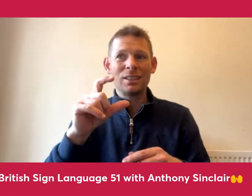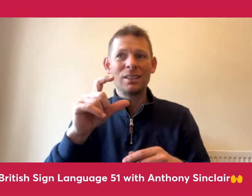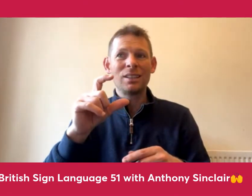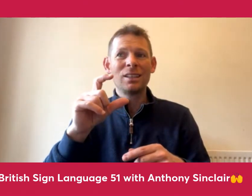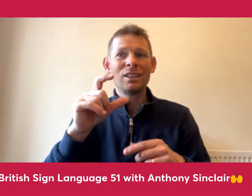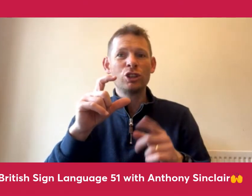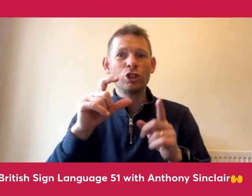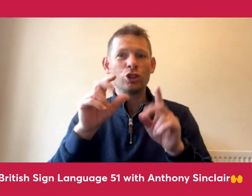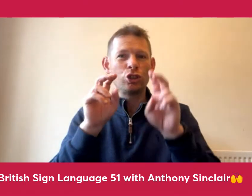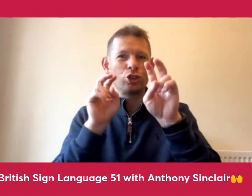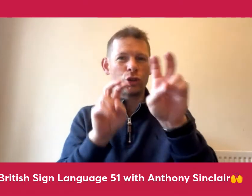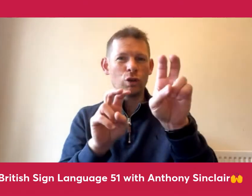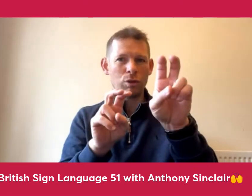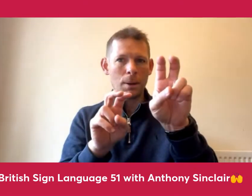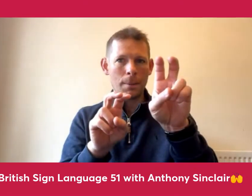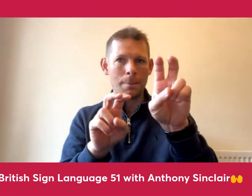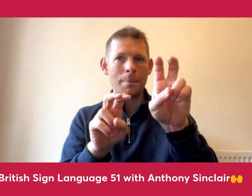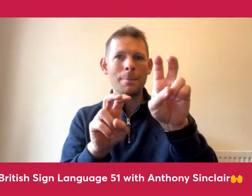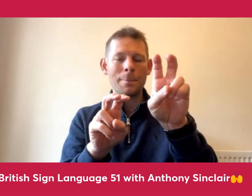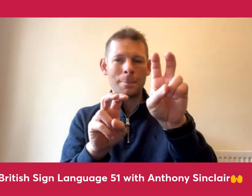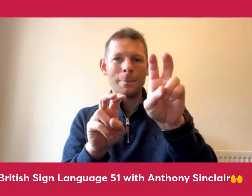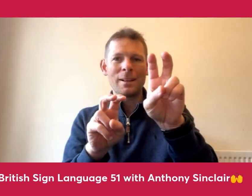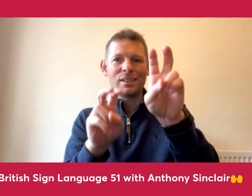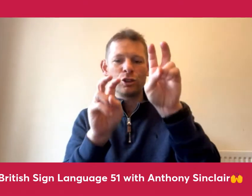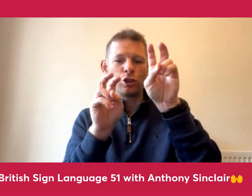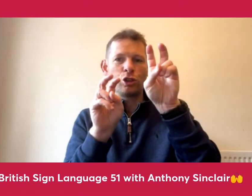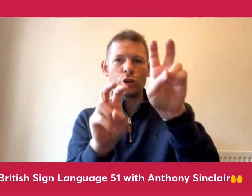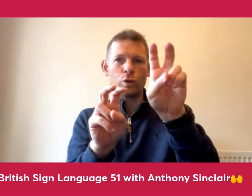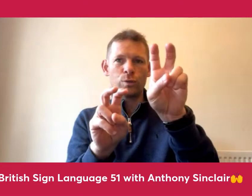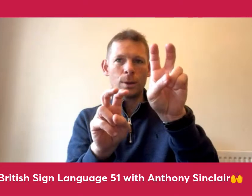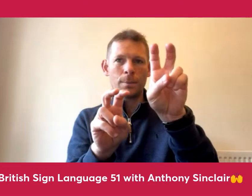And Jade is saying she is from County Durham, so that's how we sign Durham.